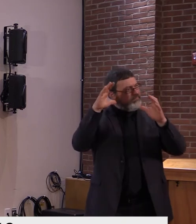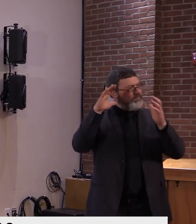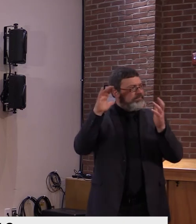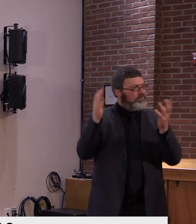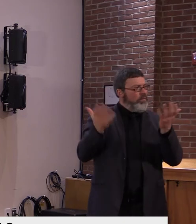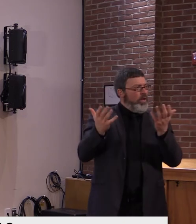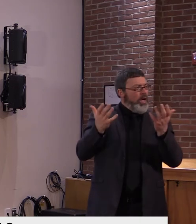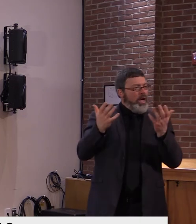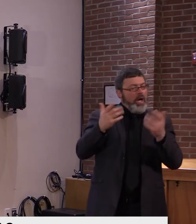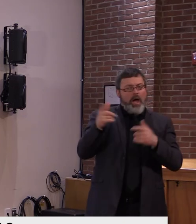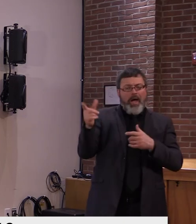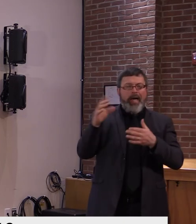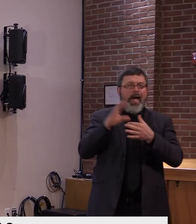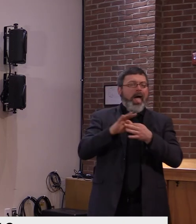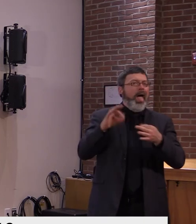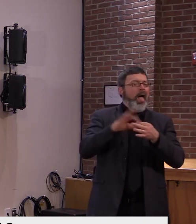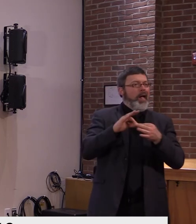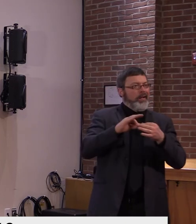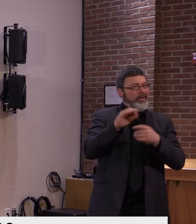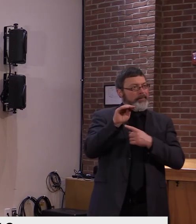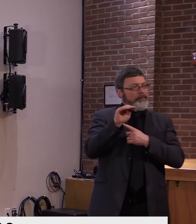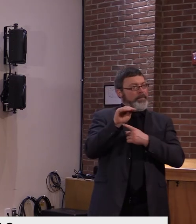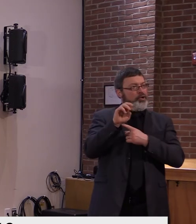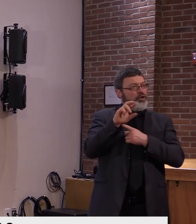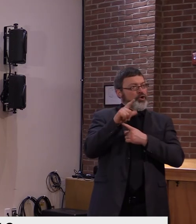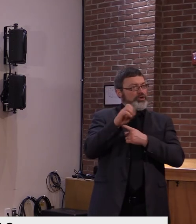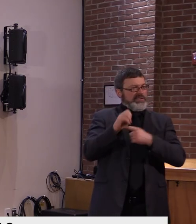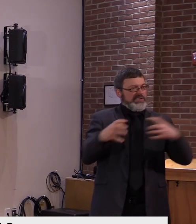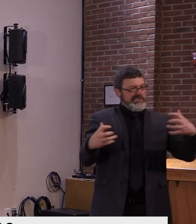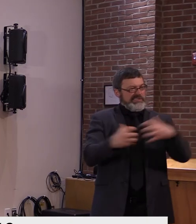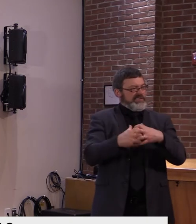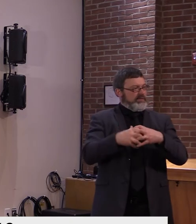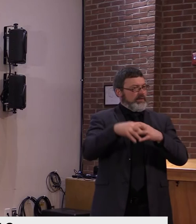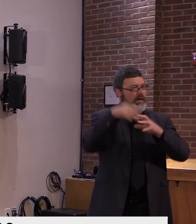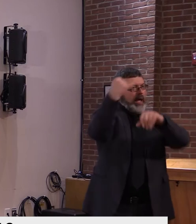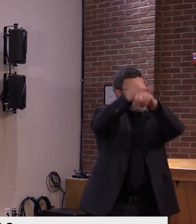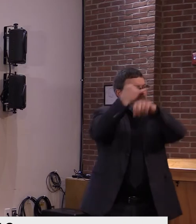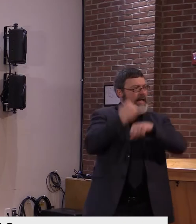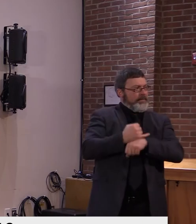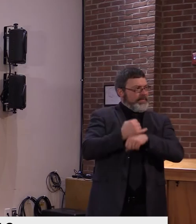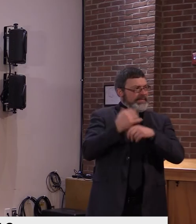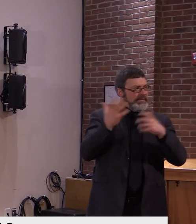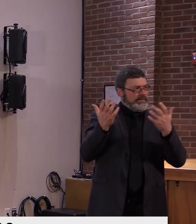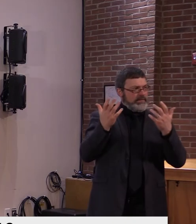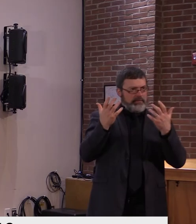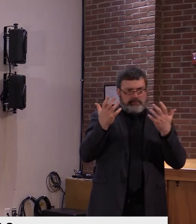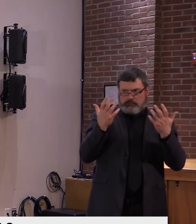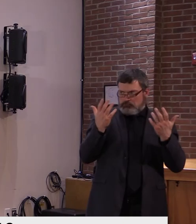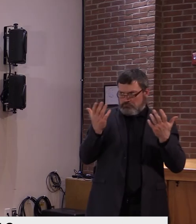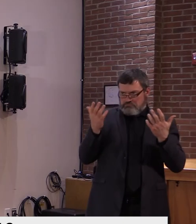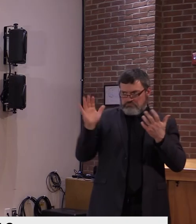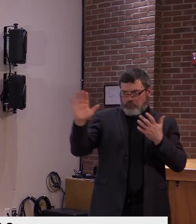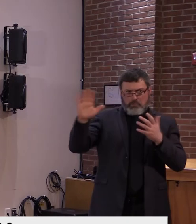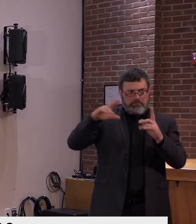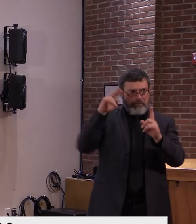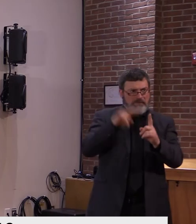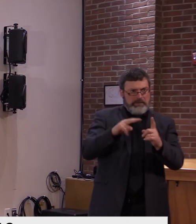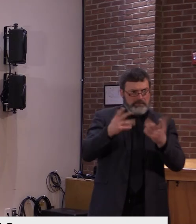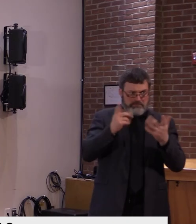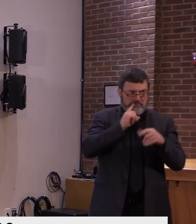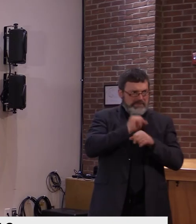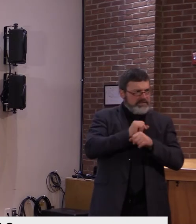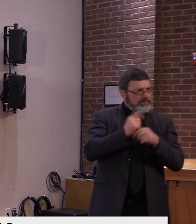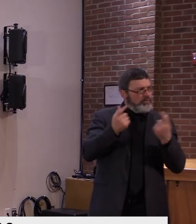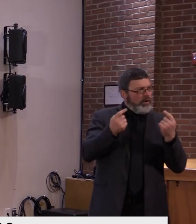but that seems pretty drastic also. I don't know if anybody's seen that or thought about it or what. Yeah, Keith, I have not seen